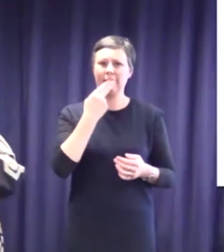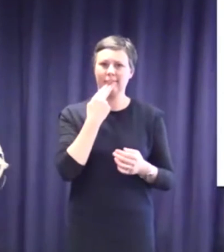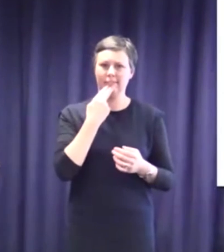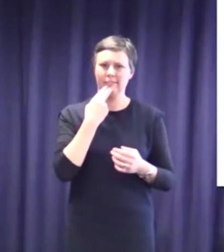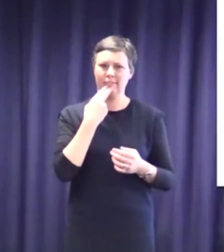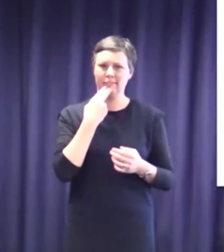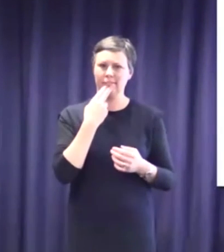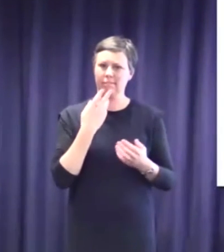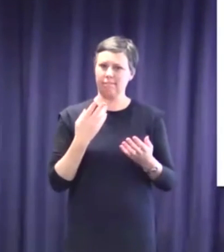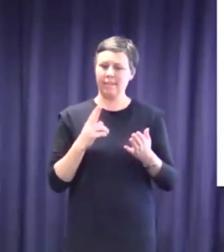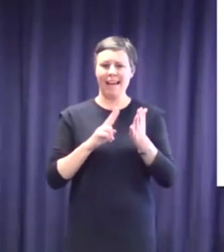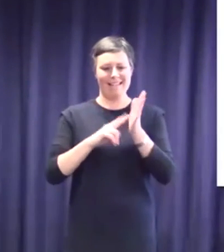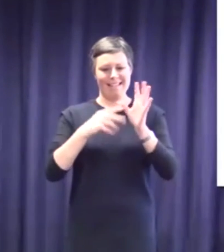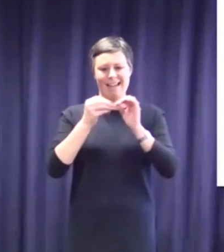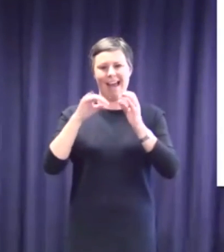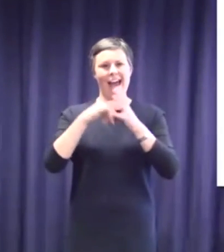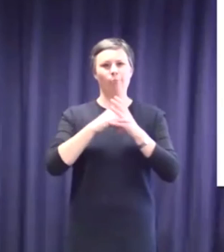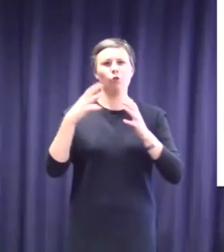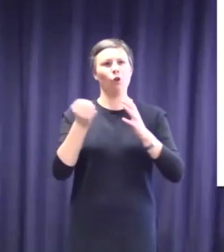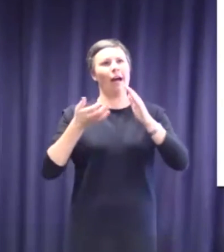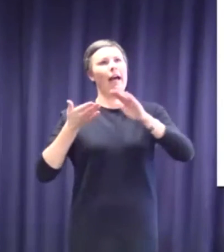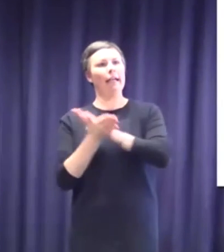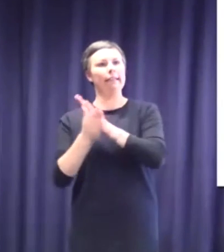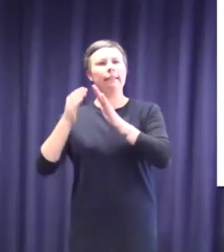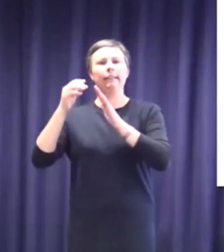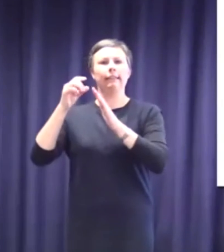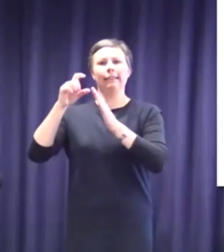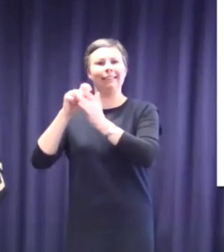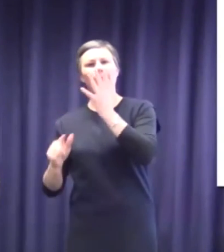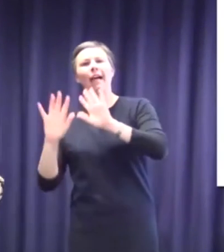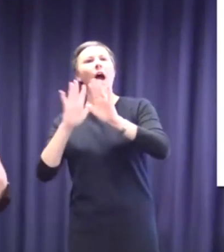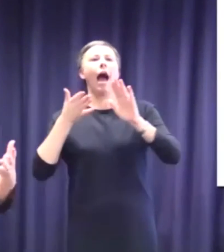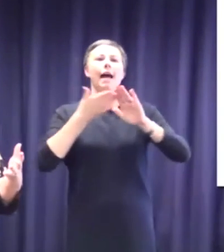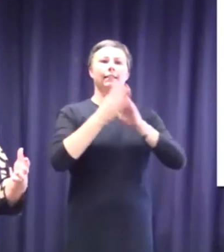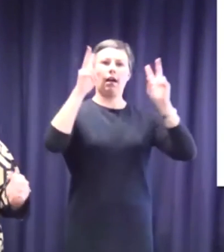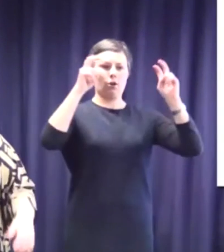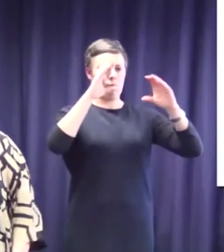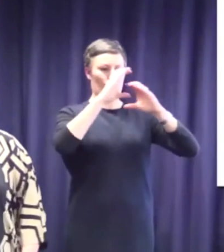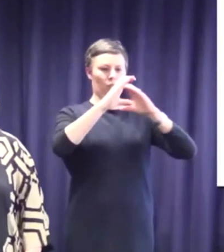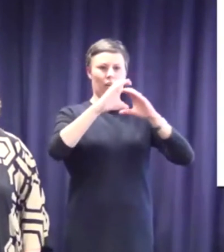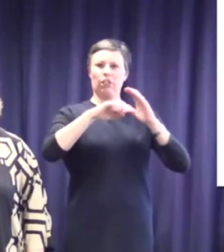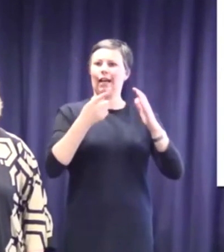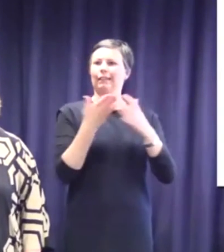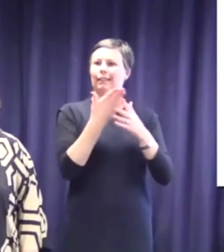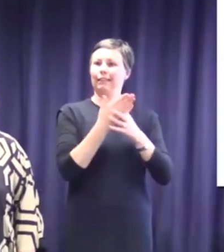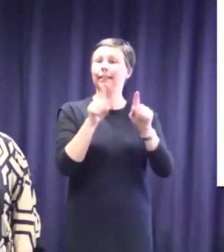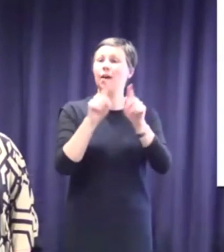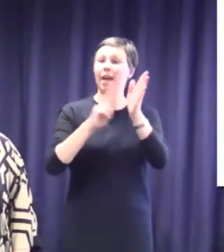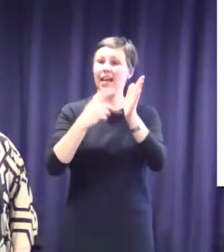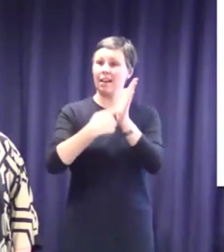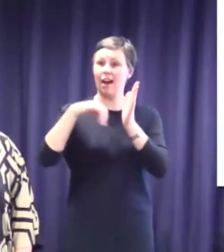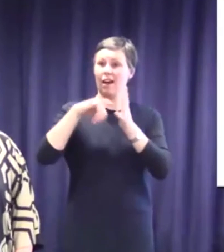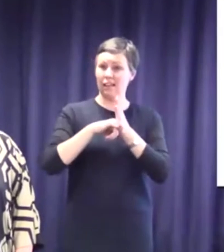potentially should sit in under a communication and access area, as does the National Relay Service, as